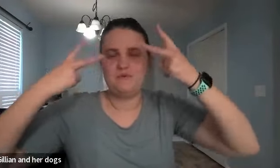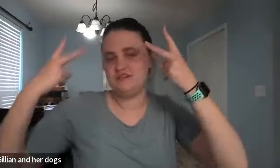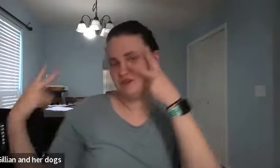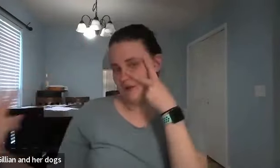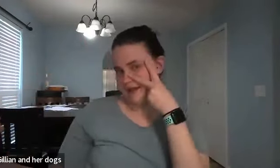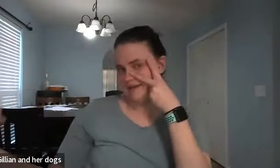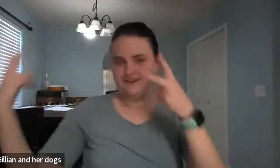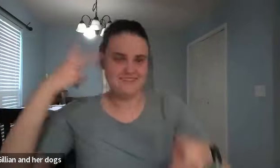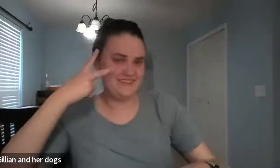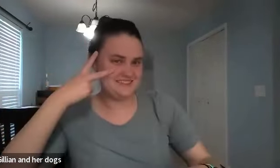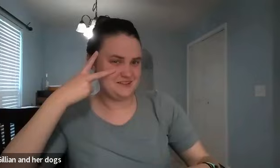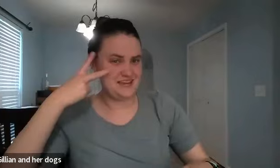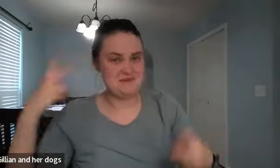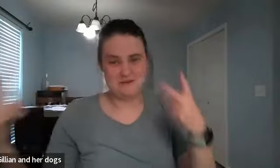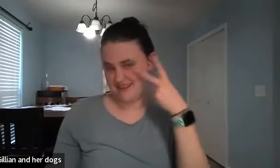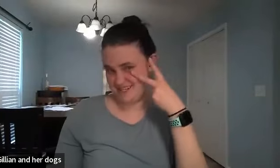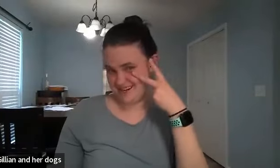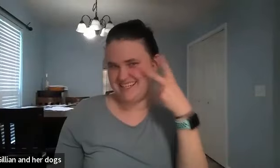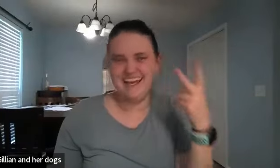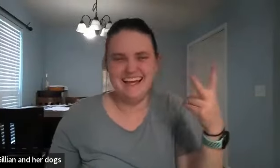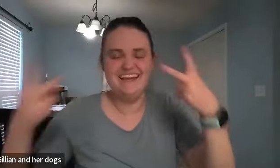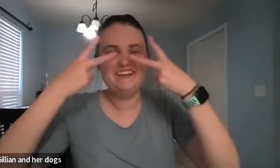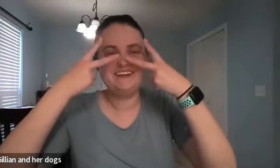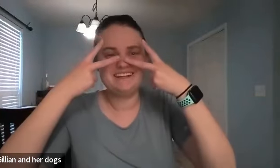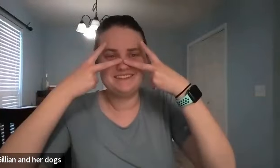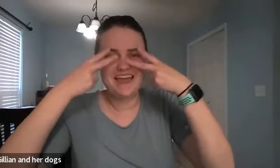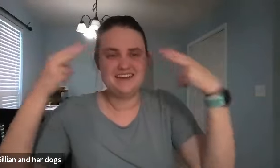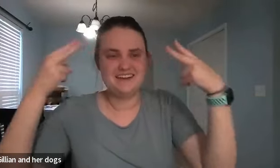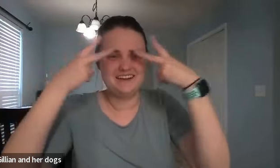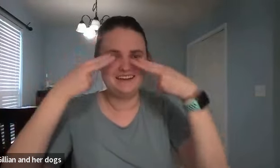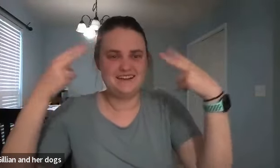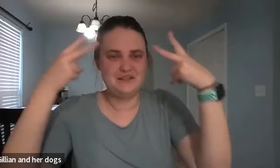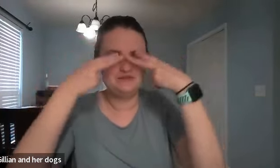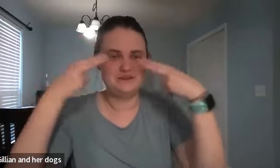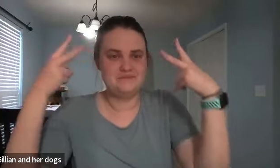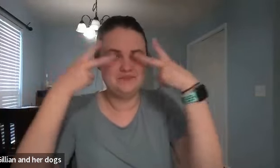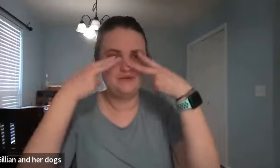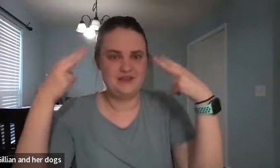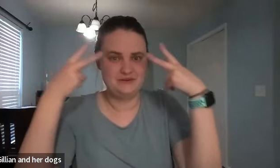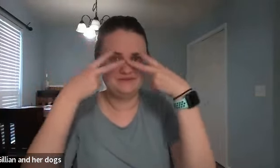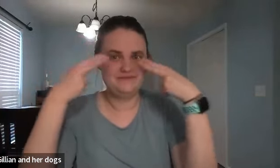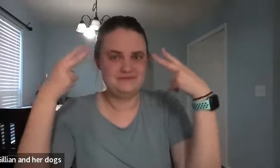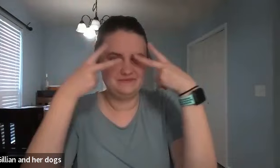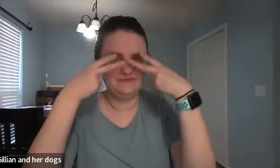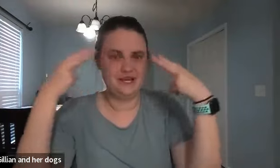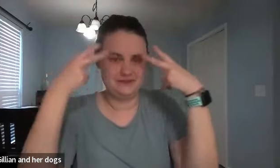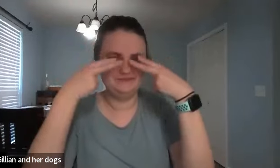used to go like this all the time in our pictures, you're going to do that and you're going to close them. Raccoon.